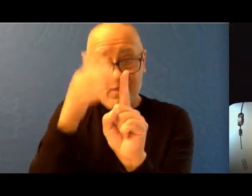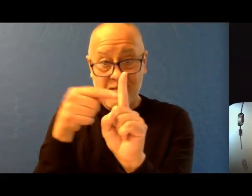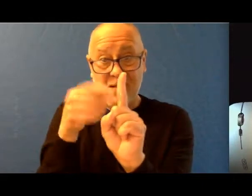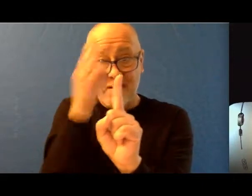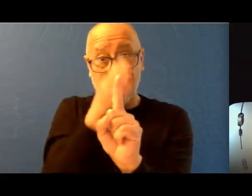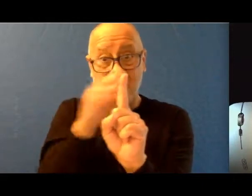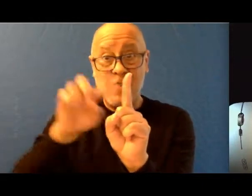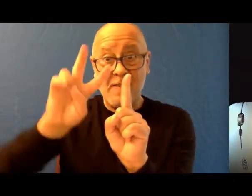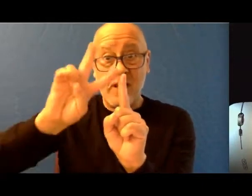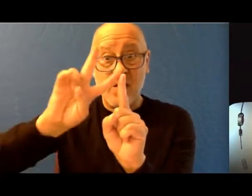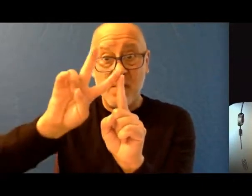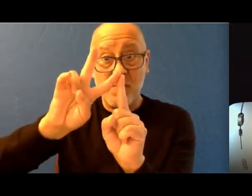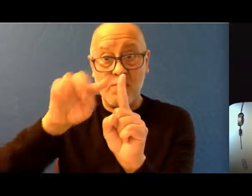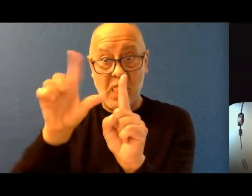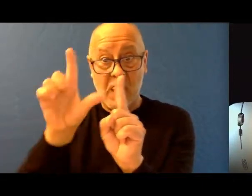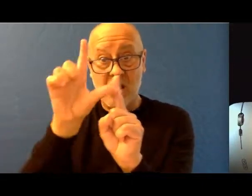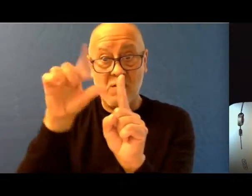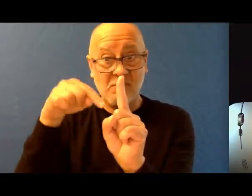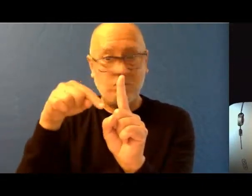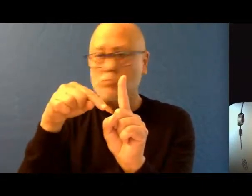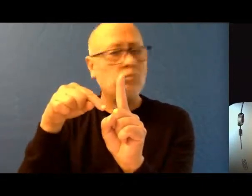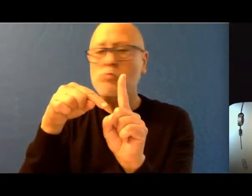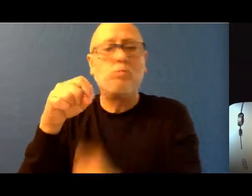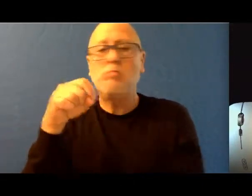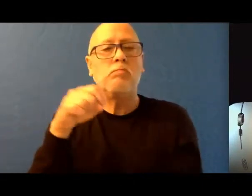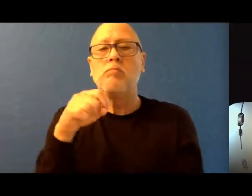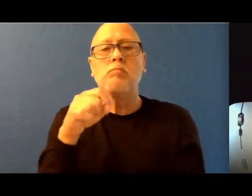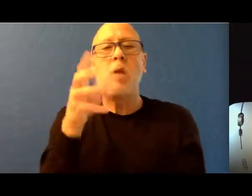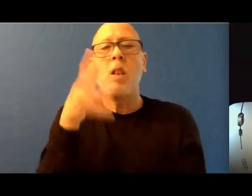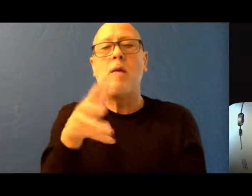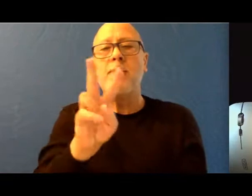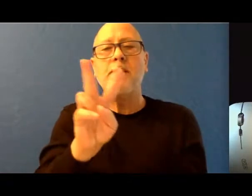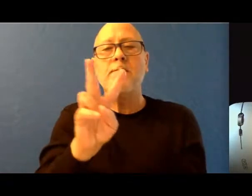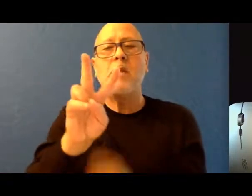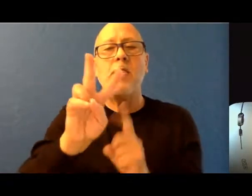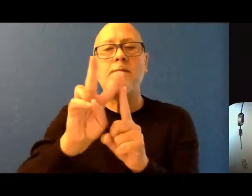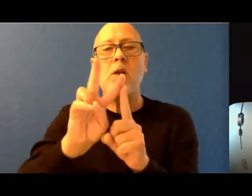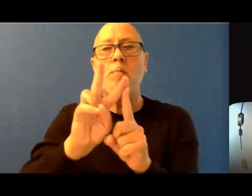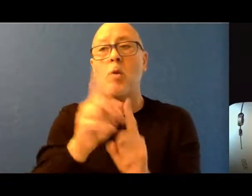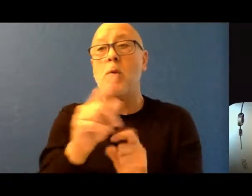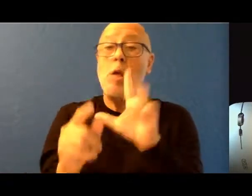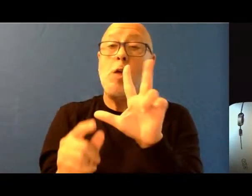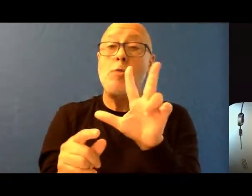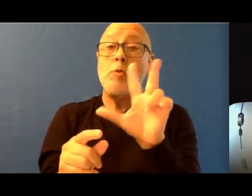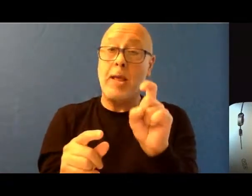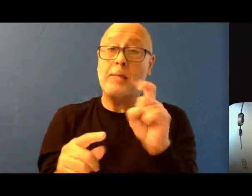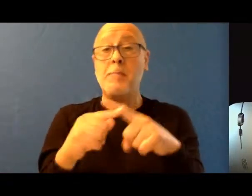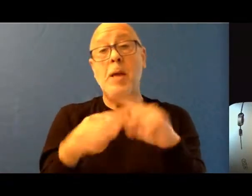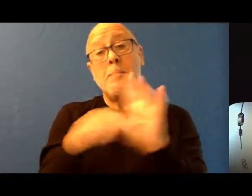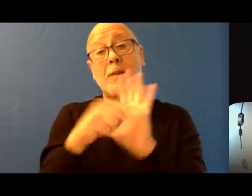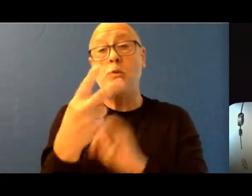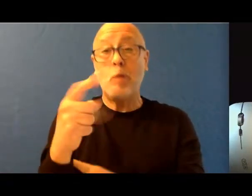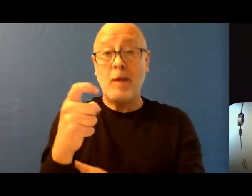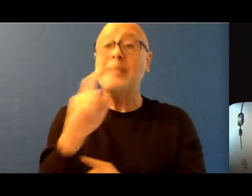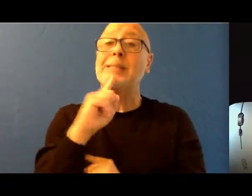variable, you don't put it. You just leave just the variable by itself. So 3x minus 2x is